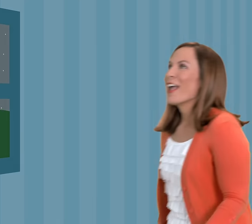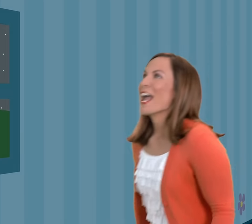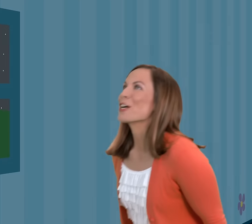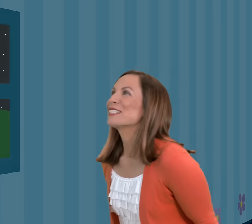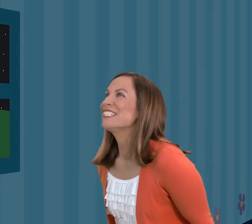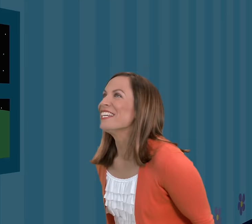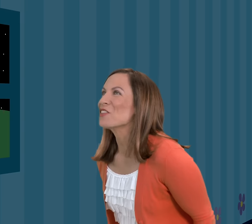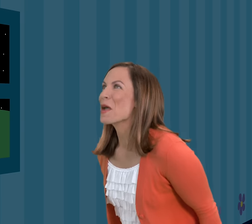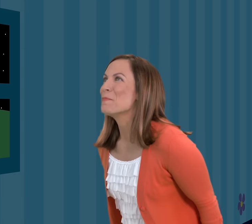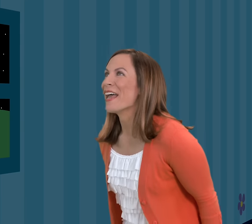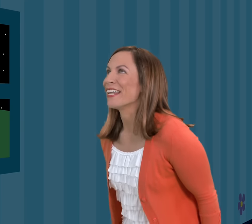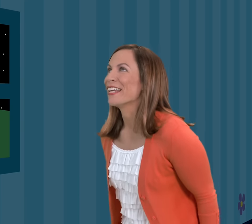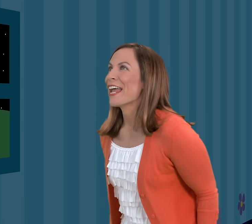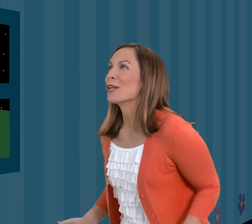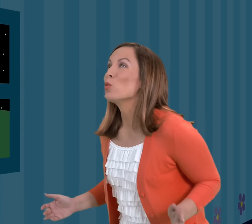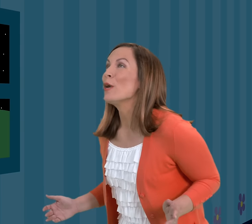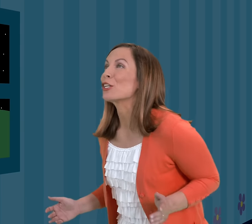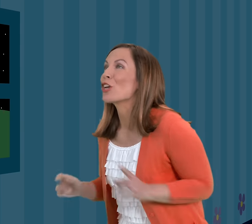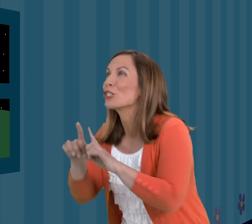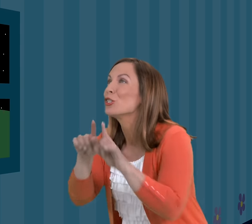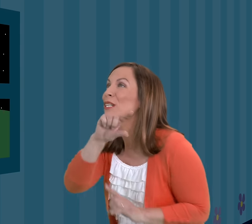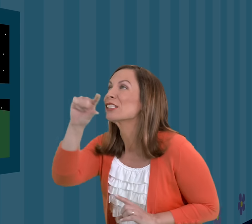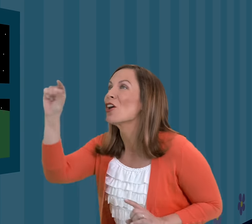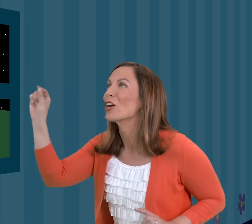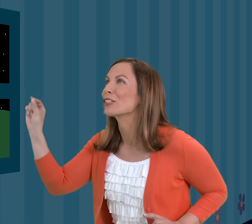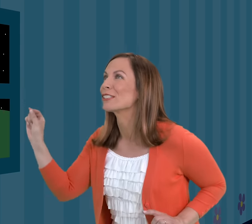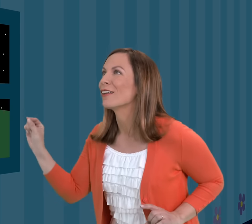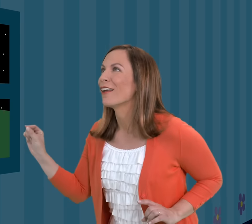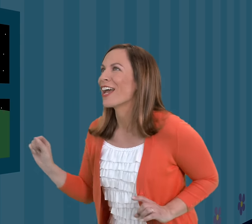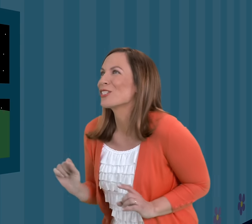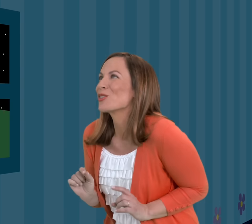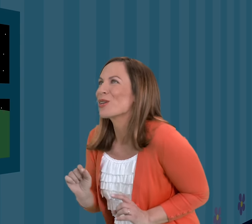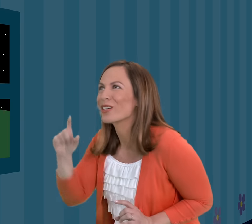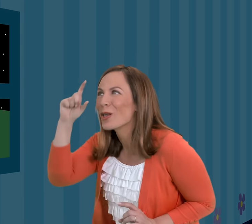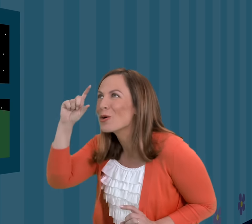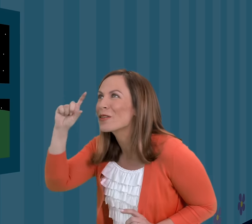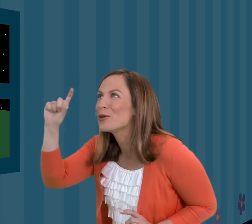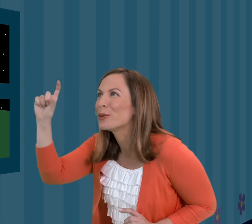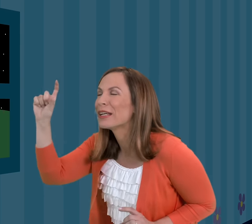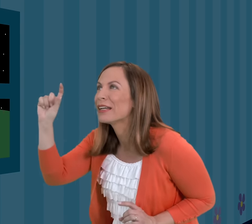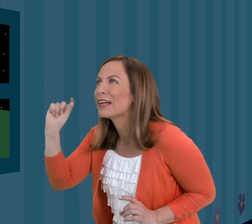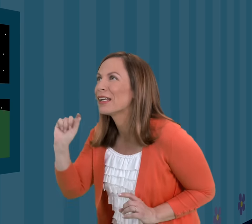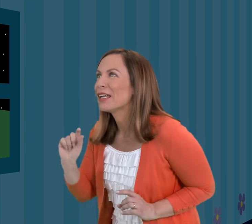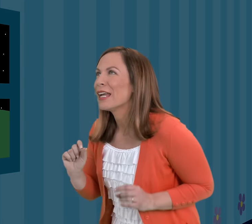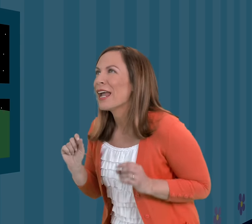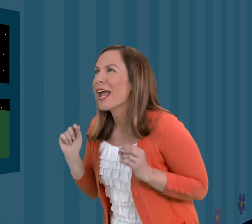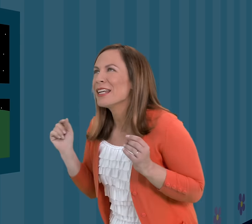And I would sit on my bed and wish on shooting stars and enjoy the glow of the moon. And I